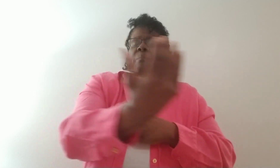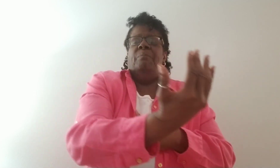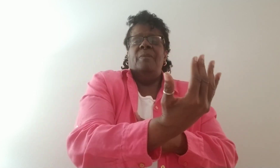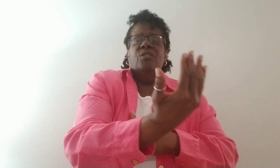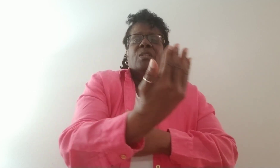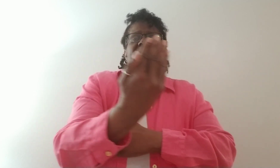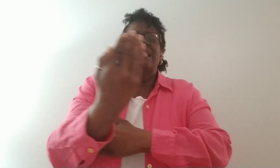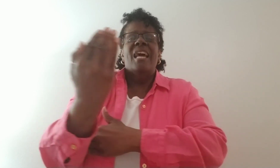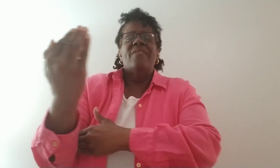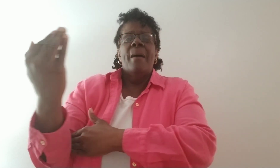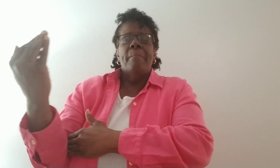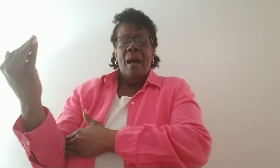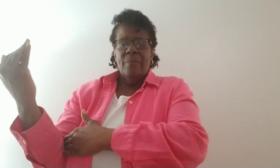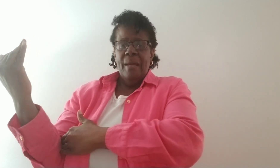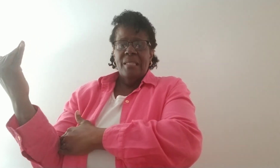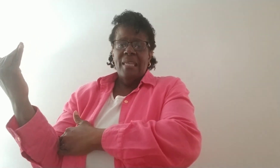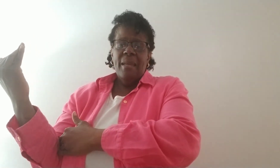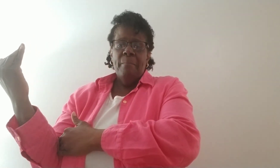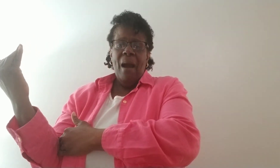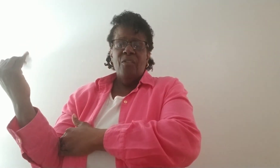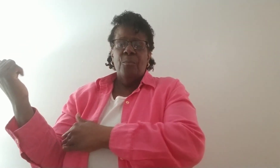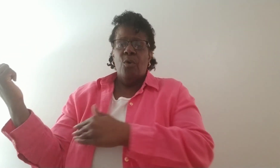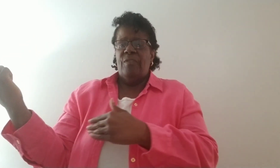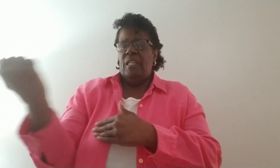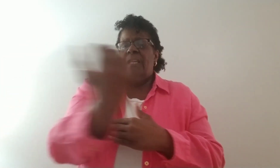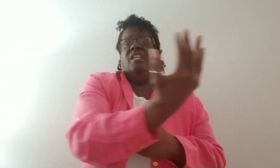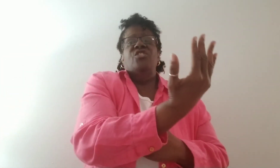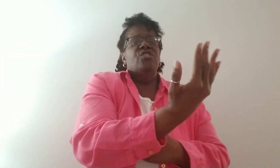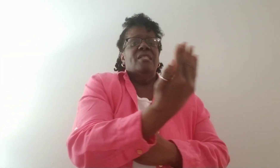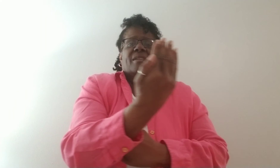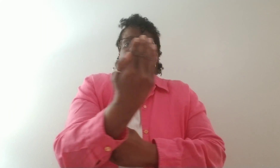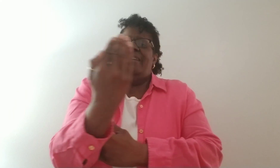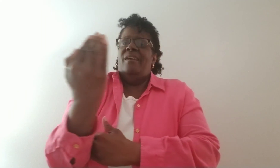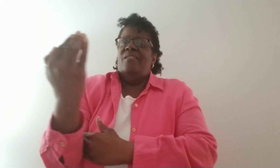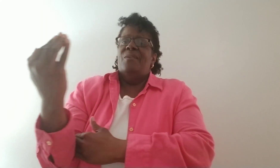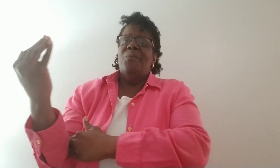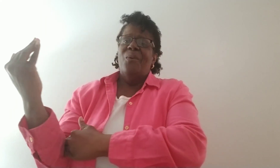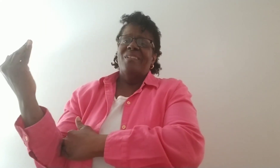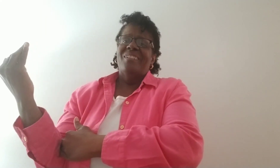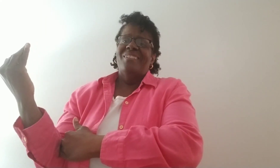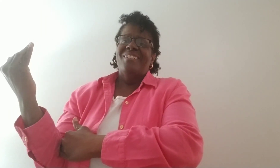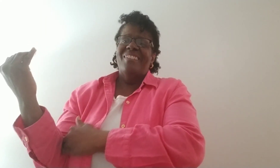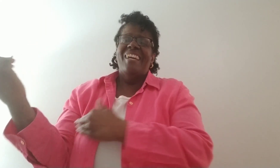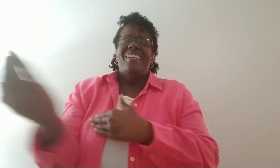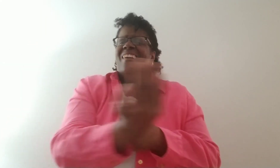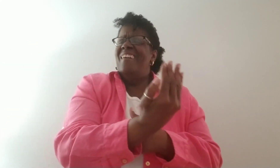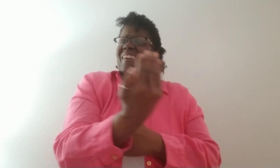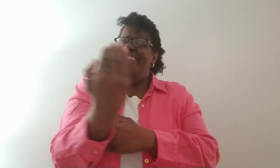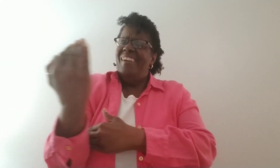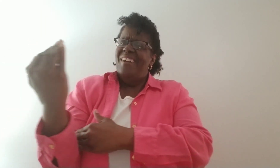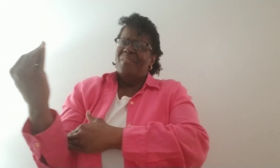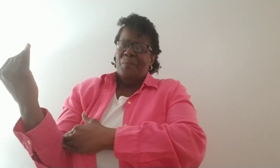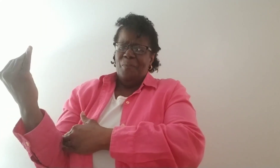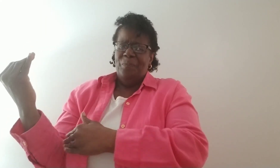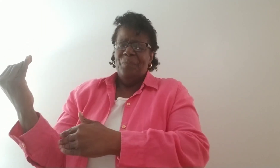So it doesn't have that same mouth morphing. It's just every morning, okay?